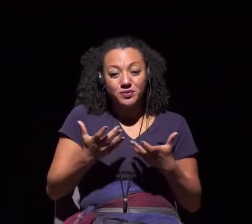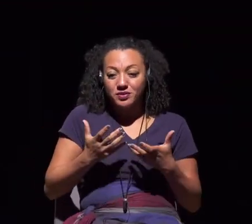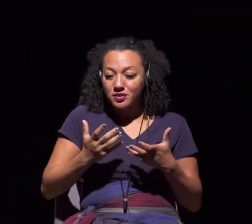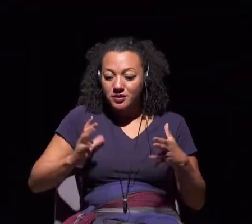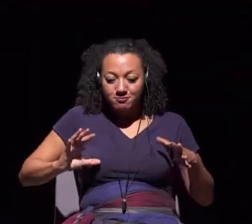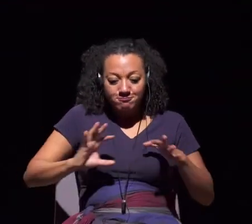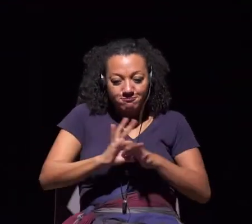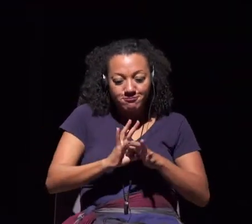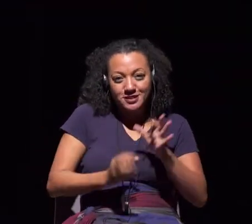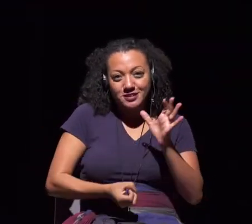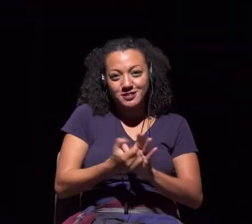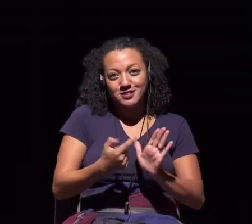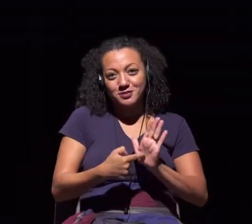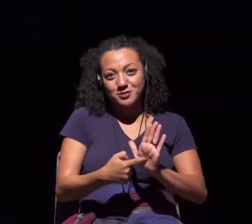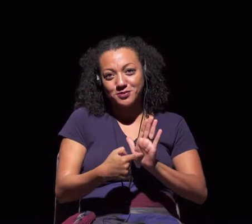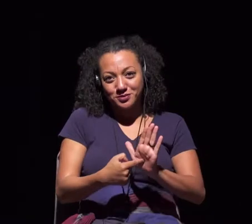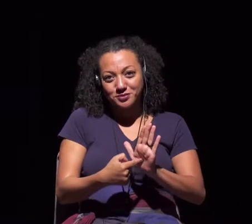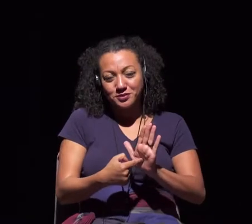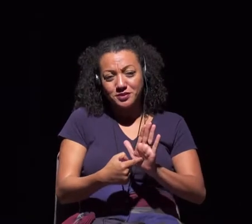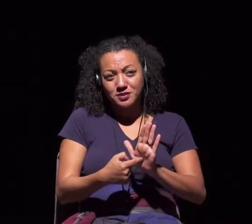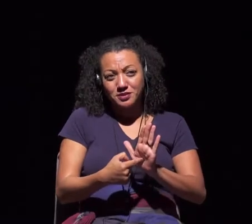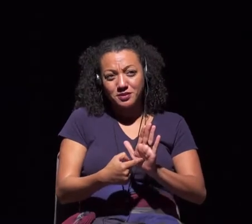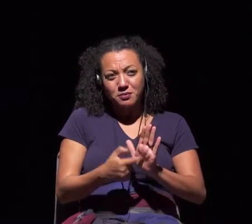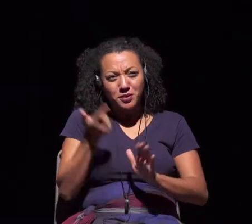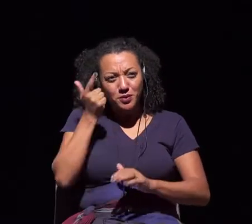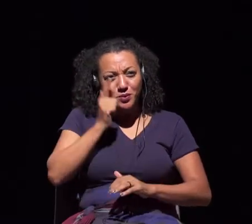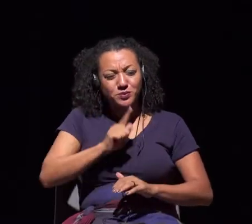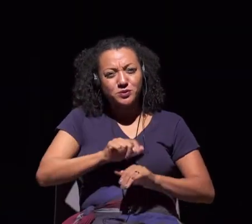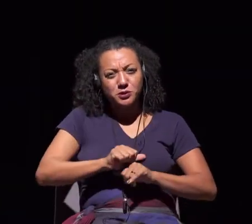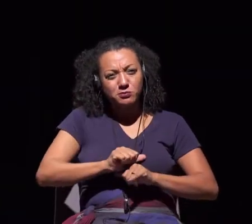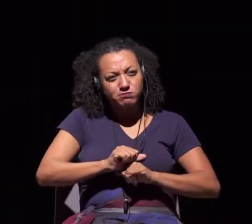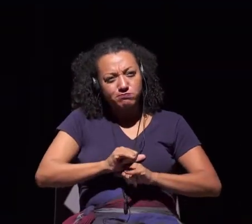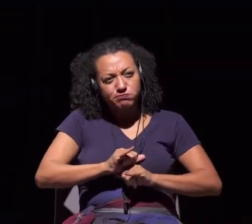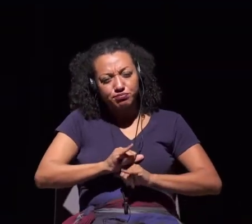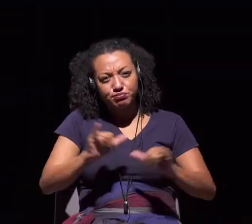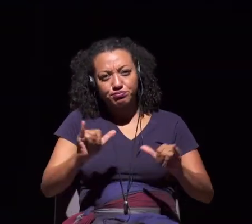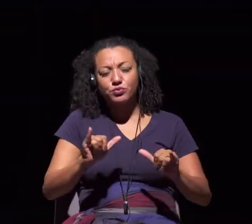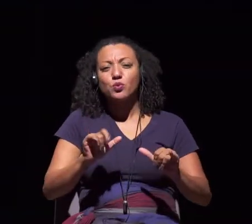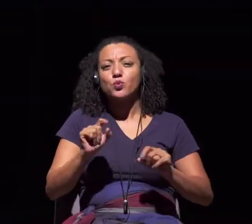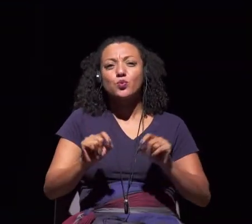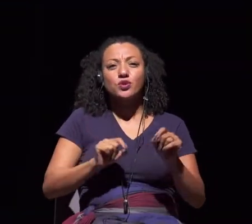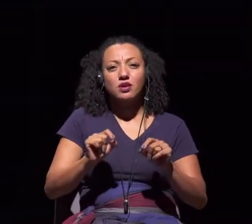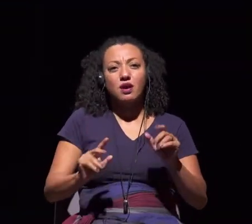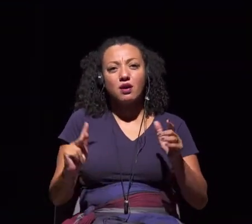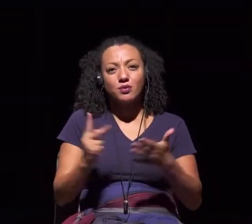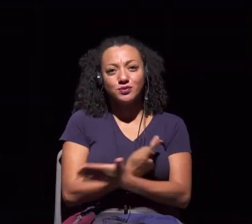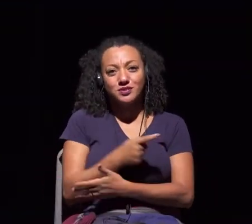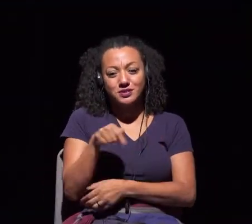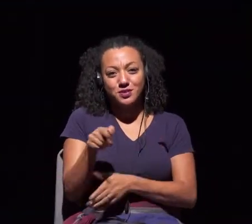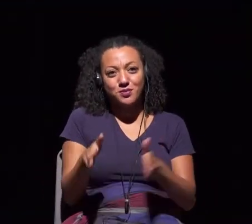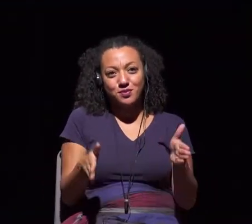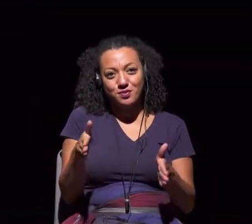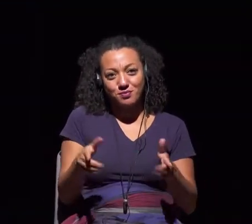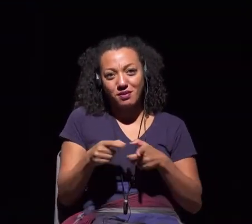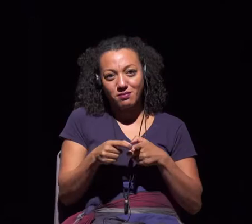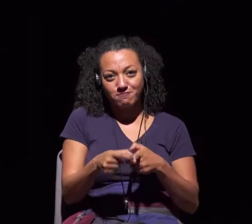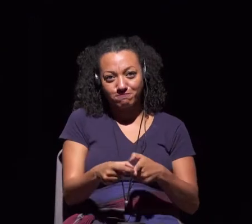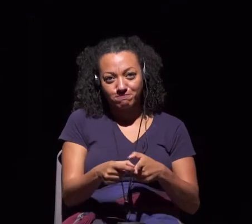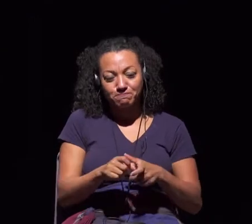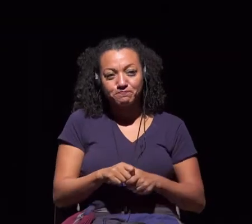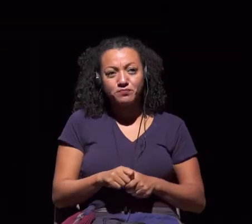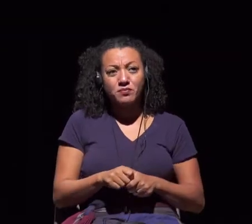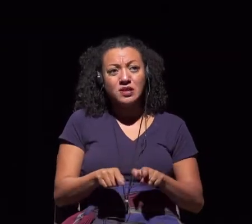about the current moment, where we are today, to think about how we can begin to reimagine and actually begin